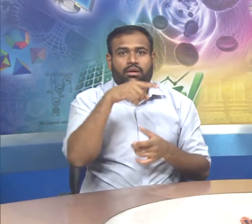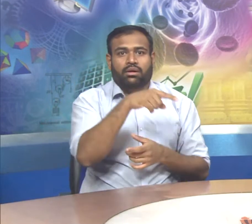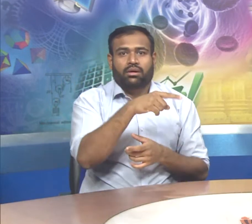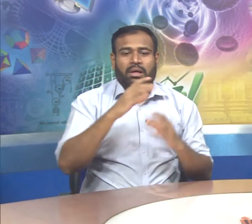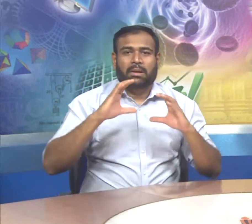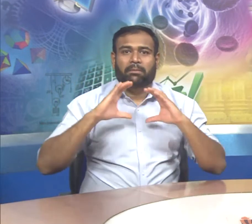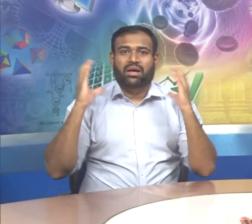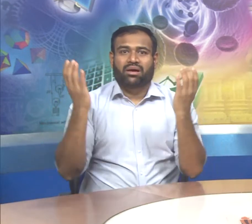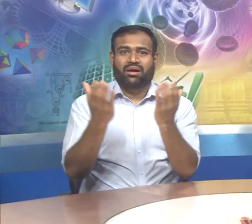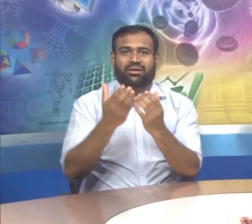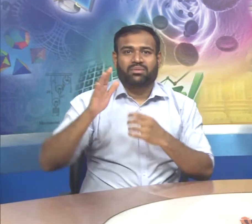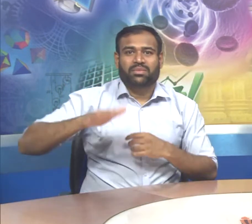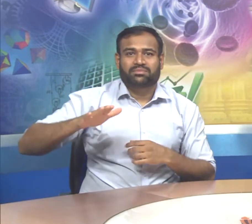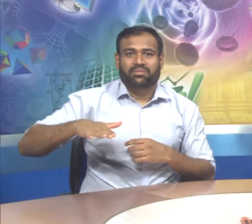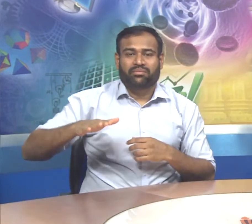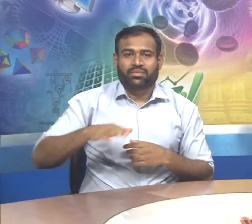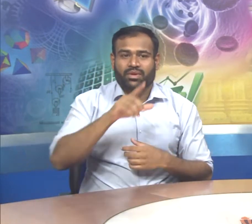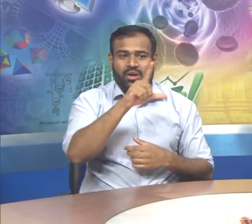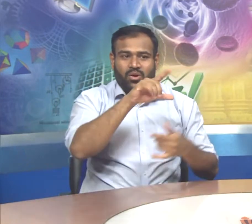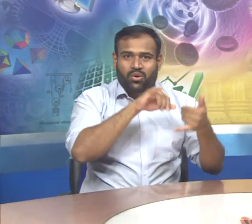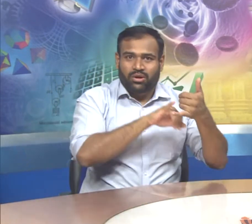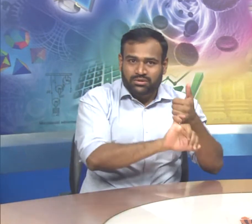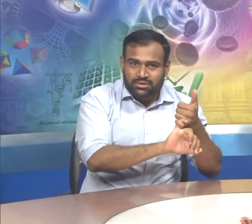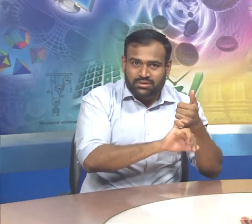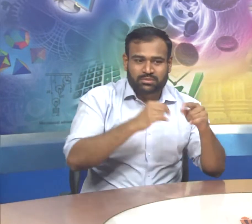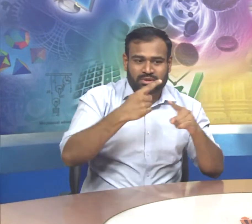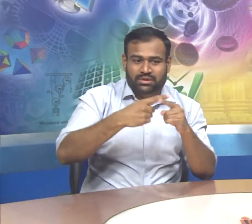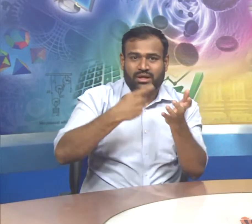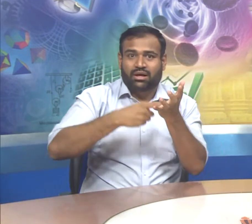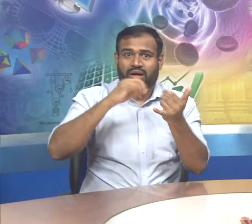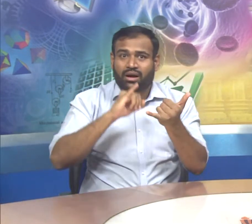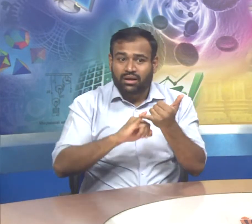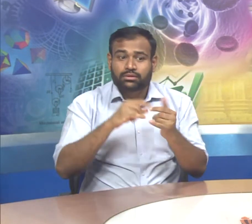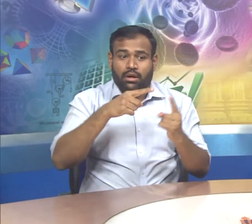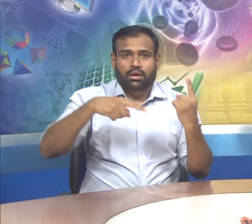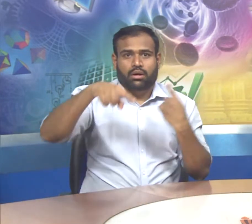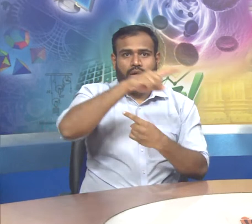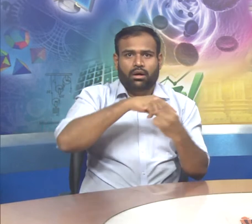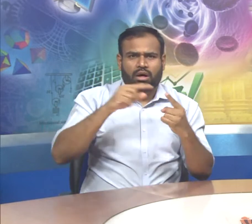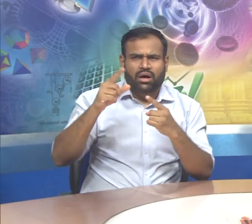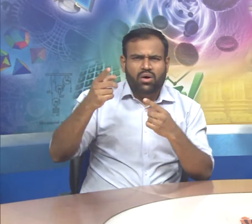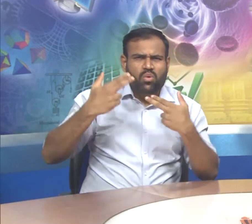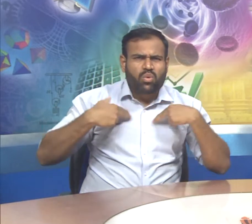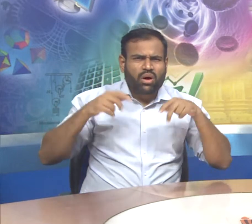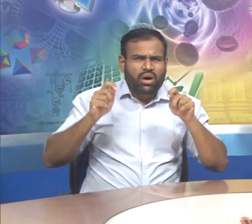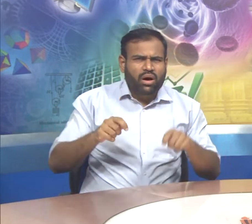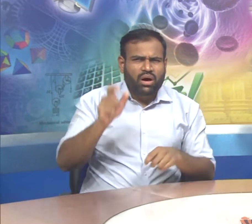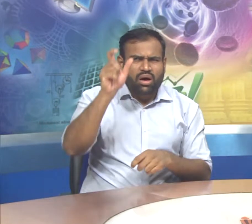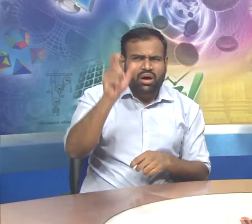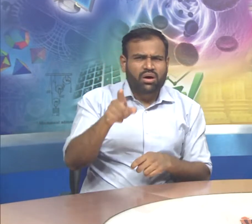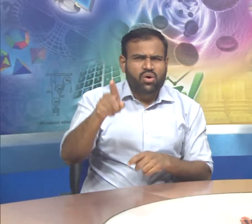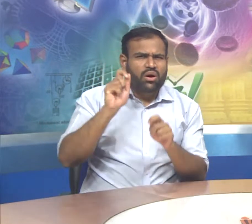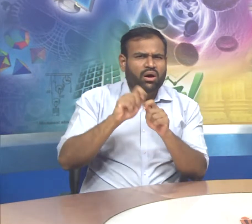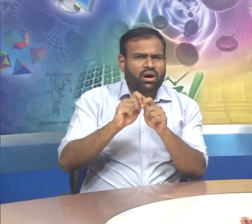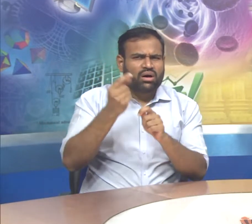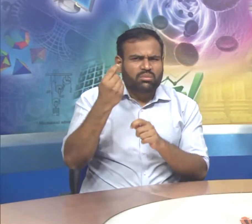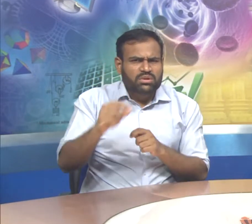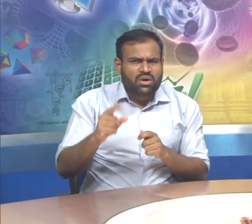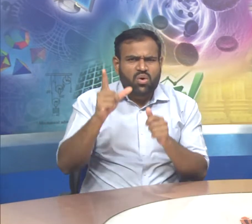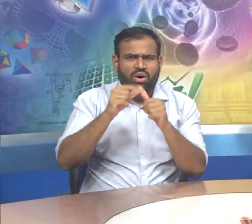President, passed after an address by each House of Parliament, supported by